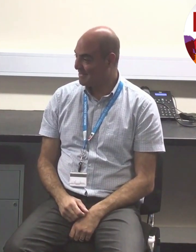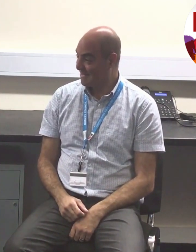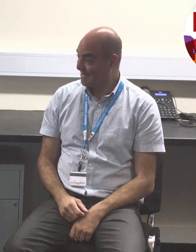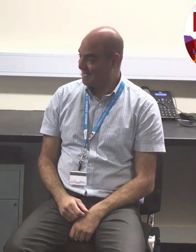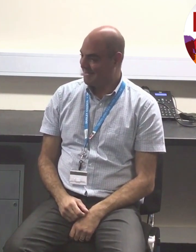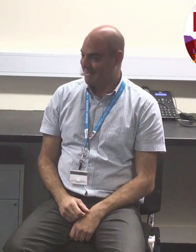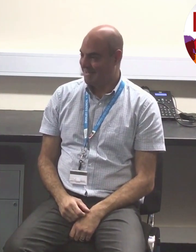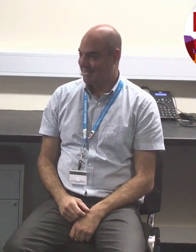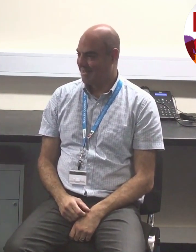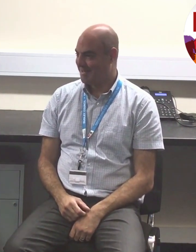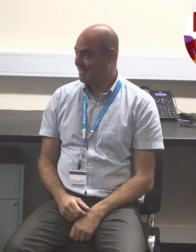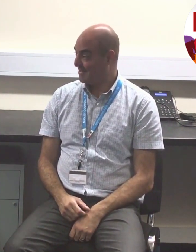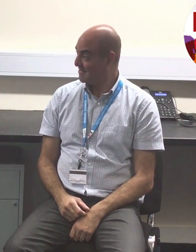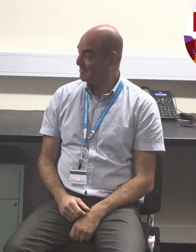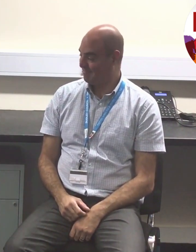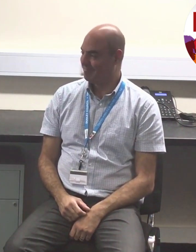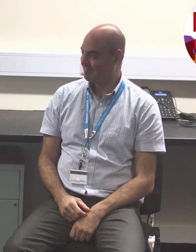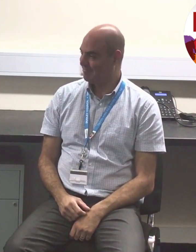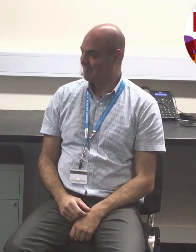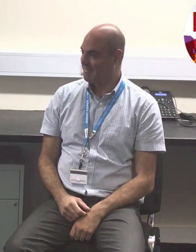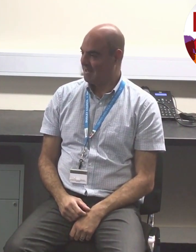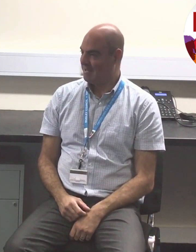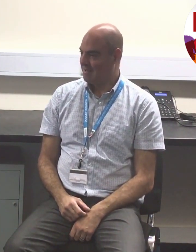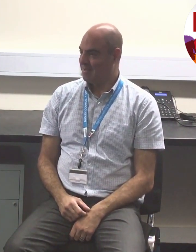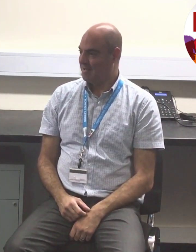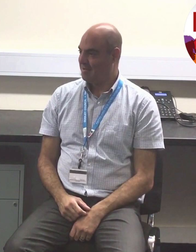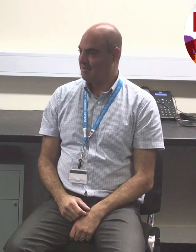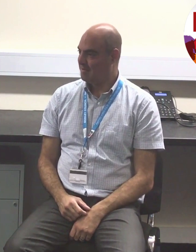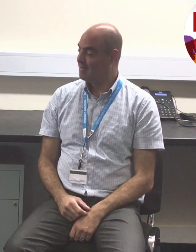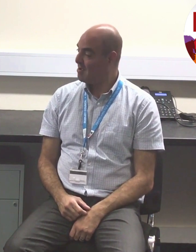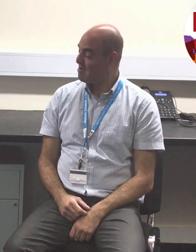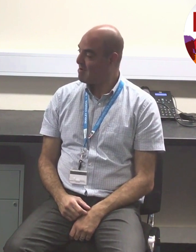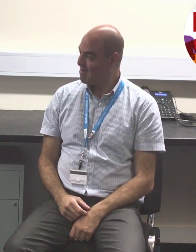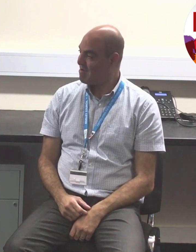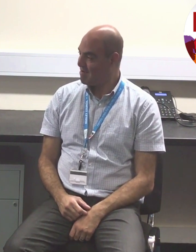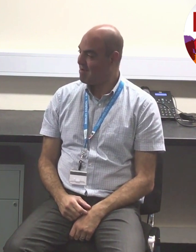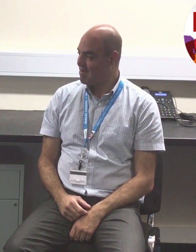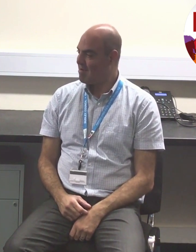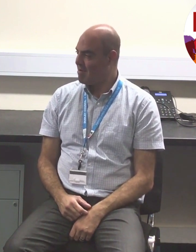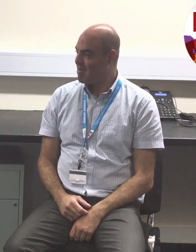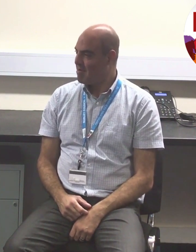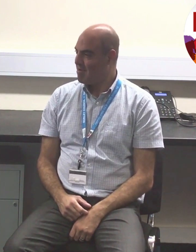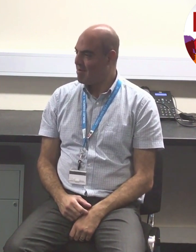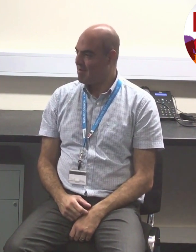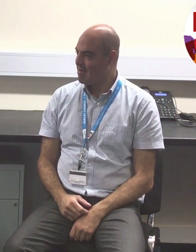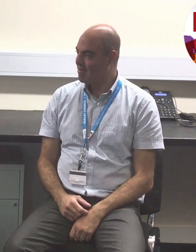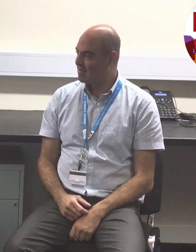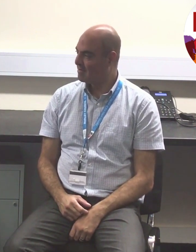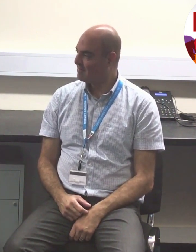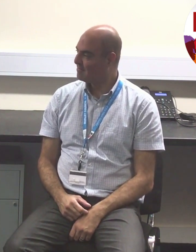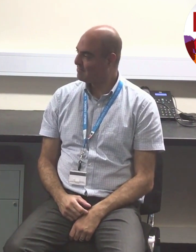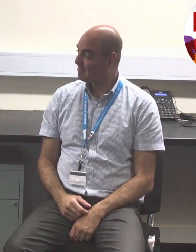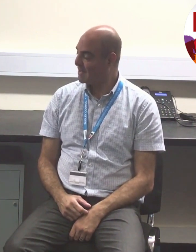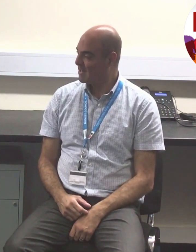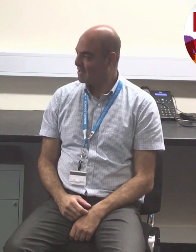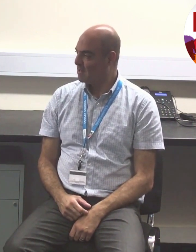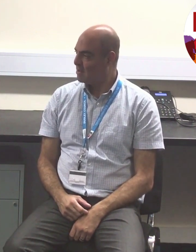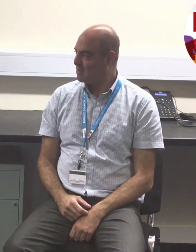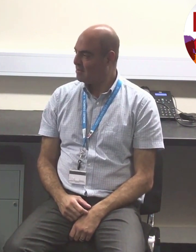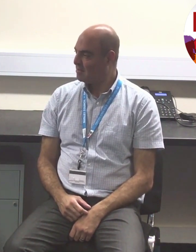it's really, your classes sound like a really, really interesting experience. So for everyone in the borough, and myself